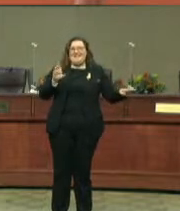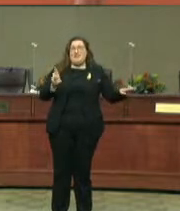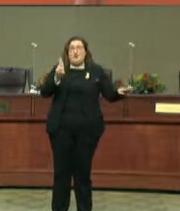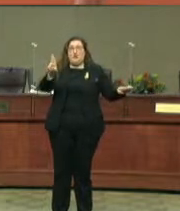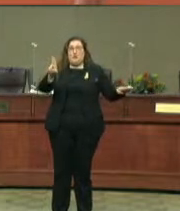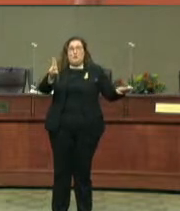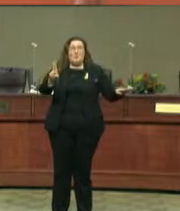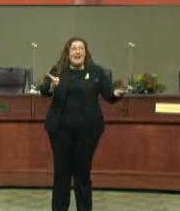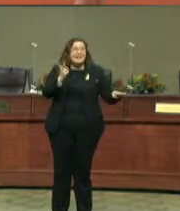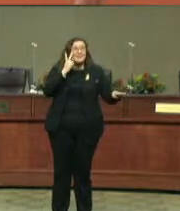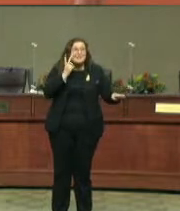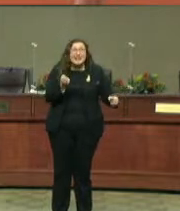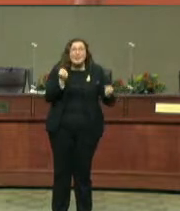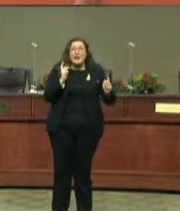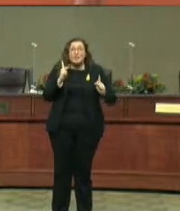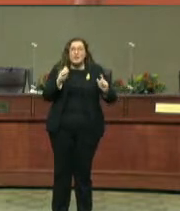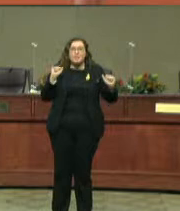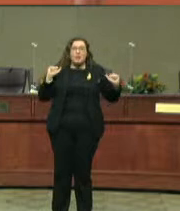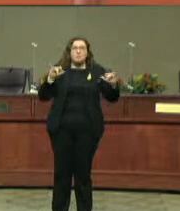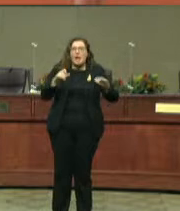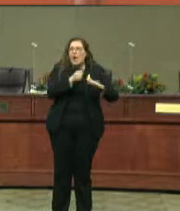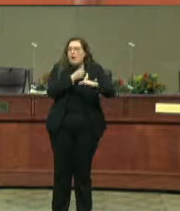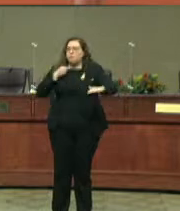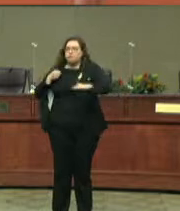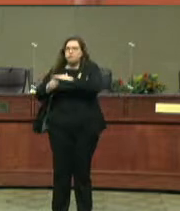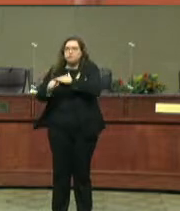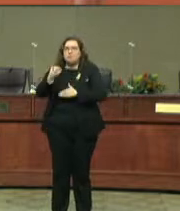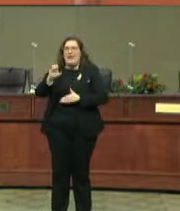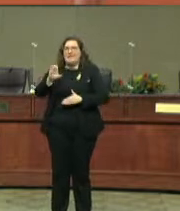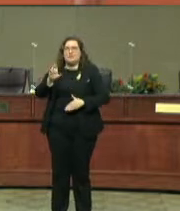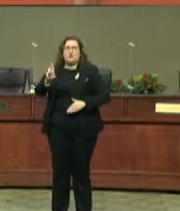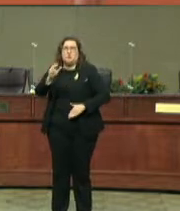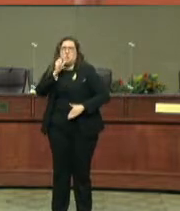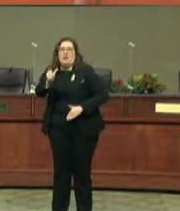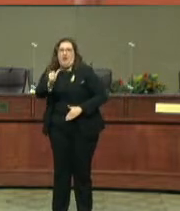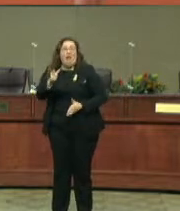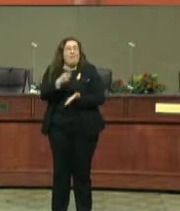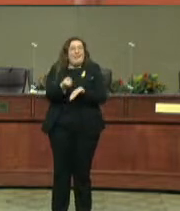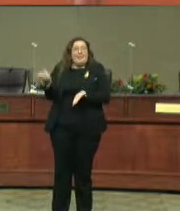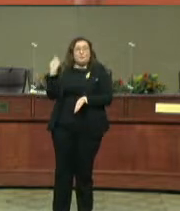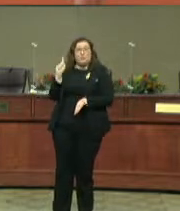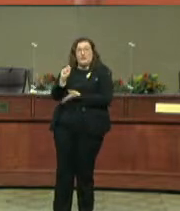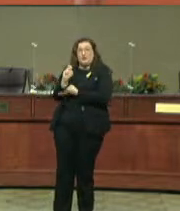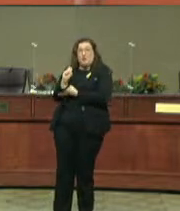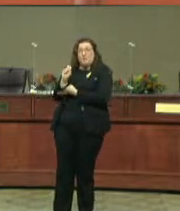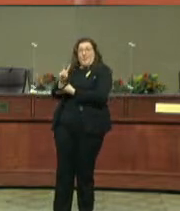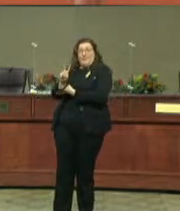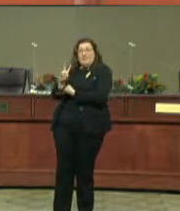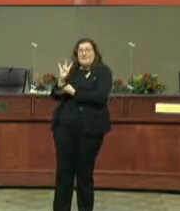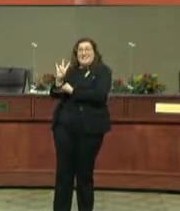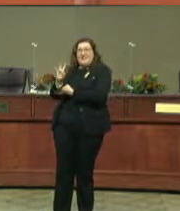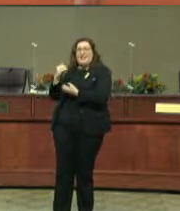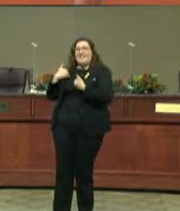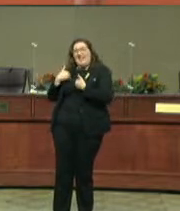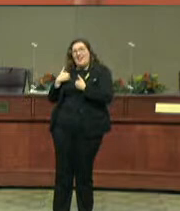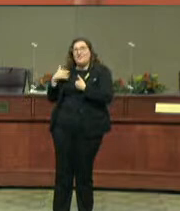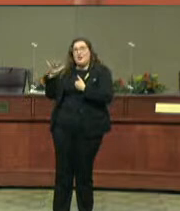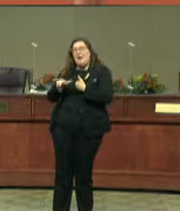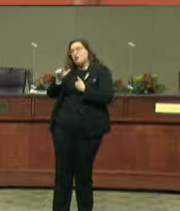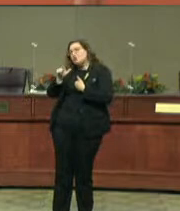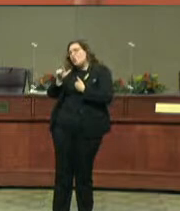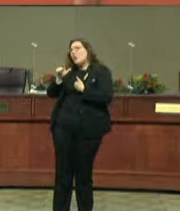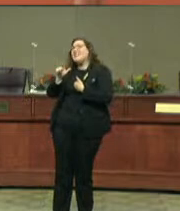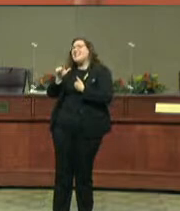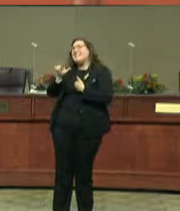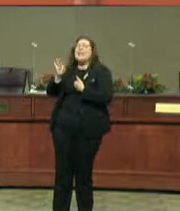has declined, and last week on the 7th, we have 29 people on ICU bed for COVID-19